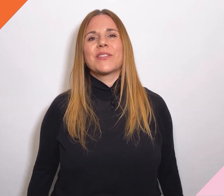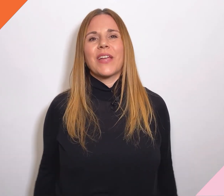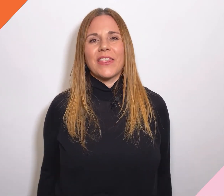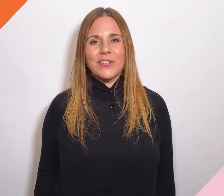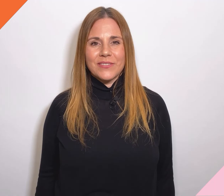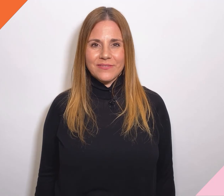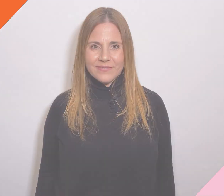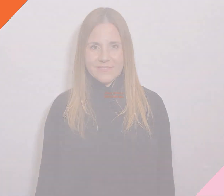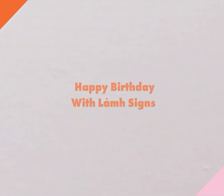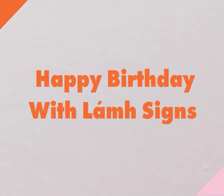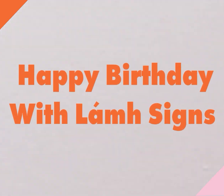together.